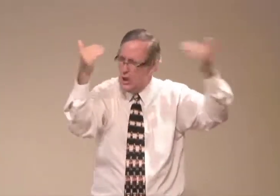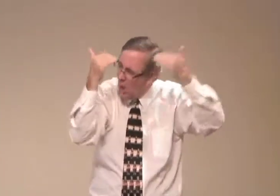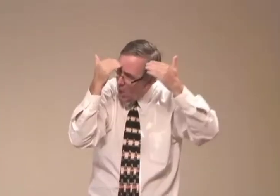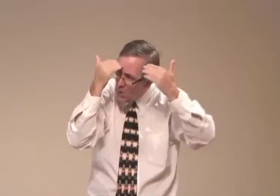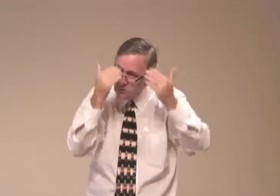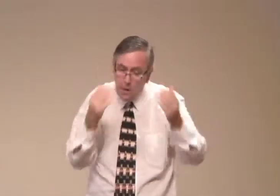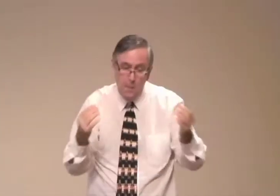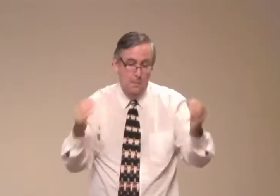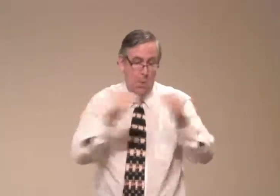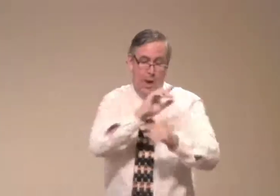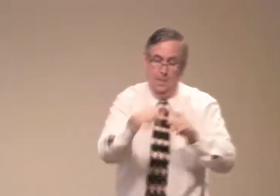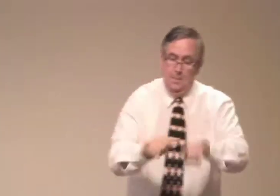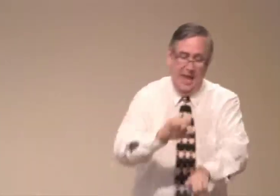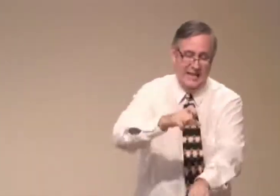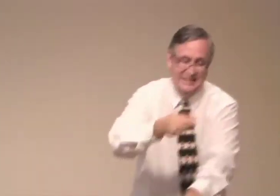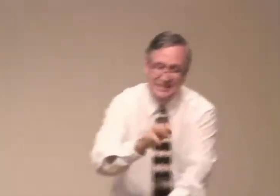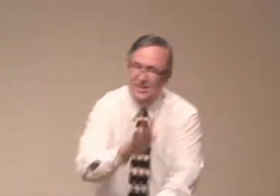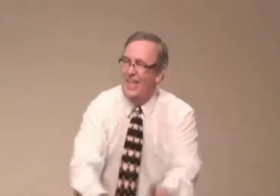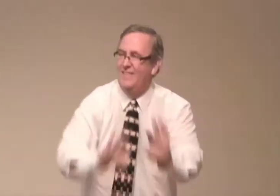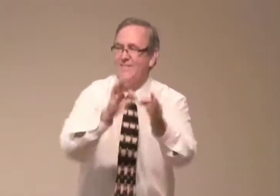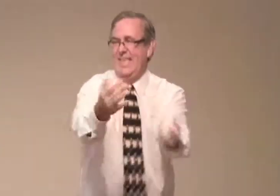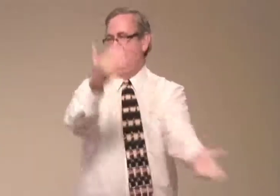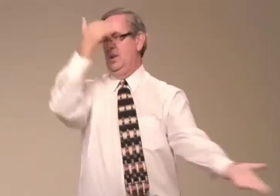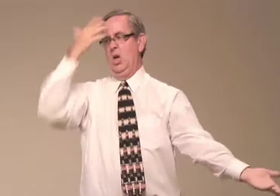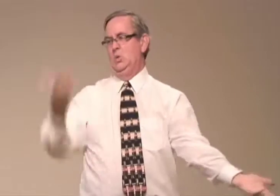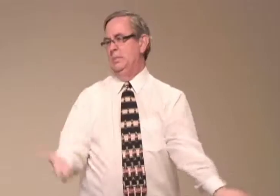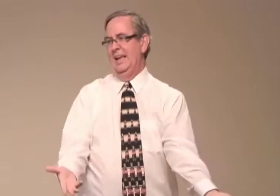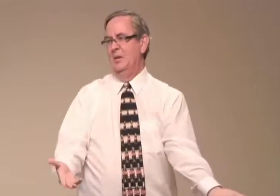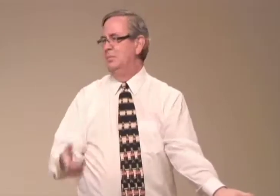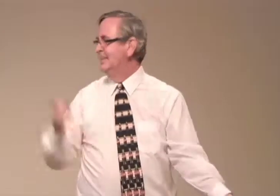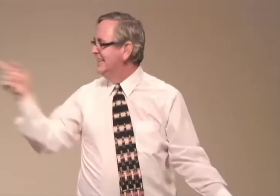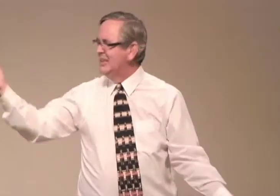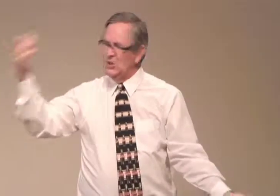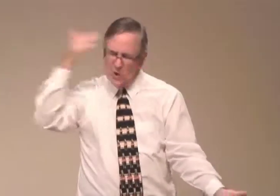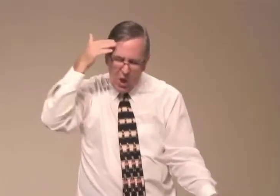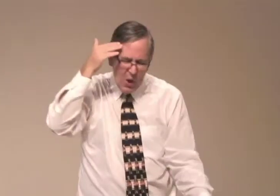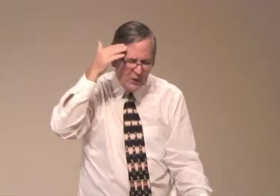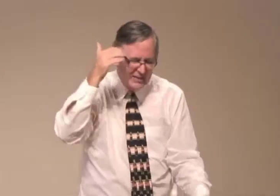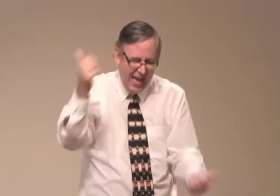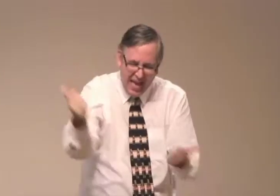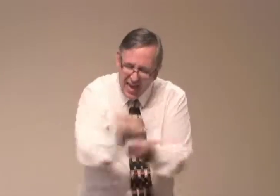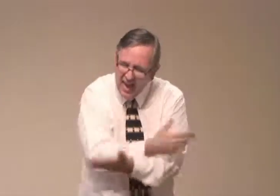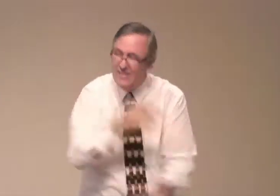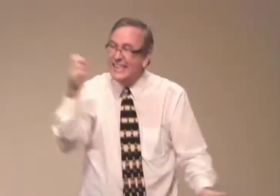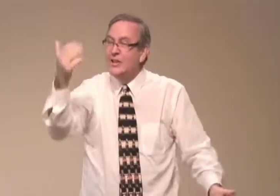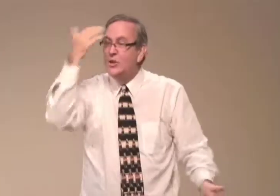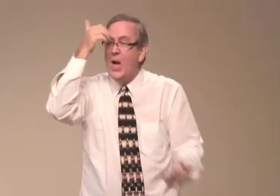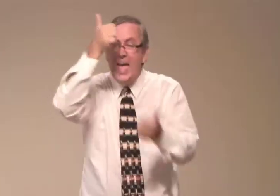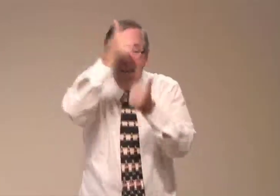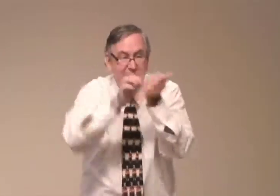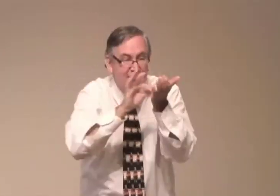charge of everything. He knows more about Stephen than his family knows. He knows everything